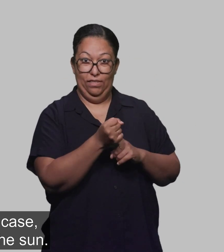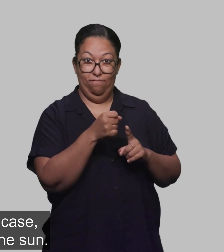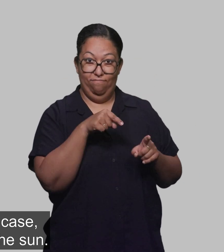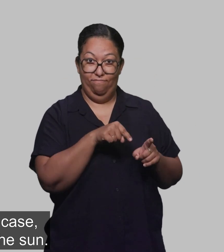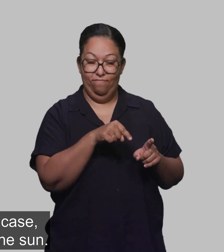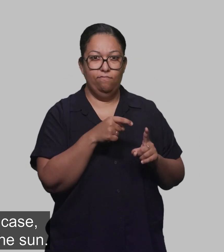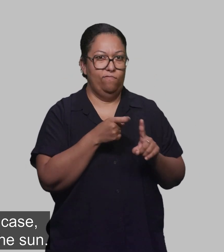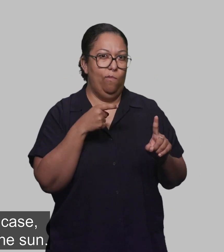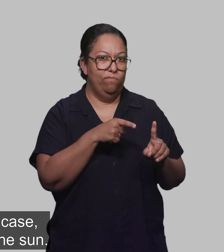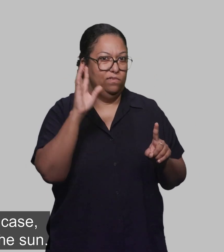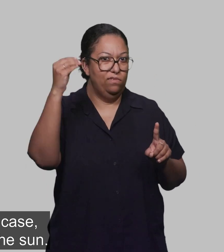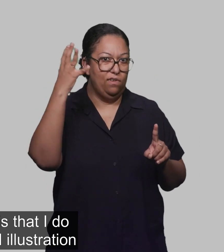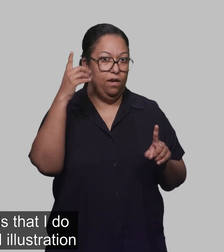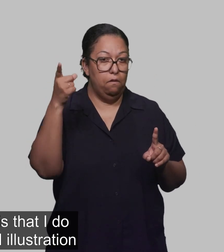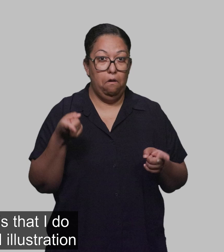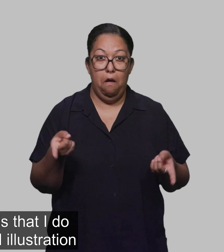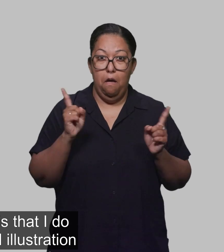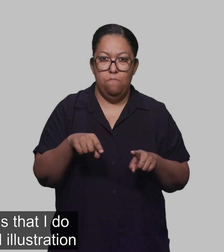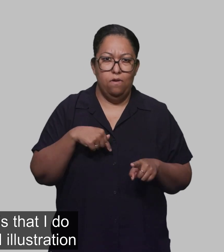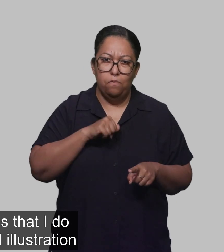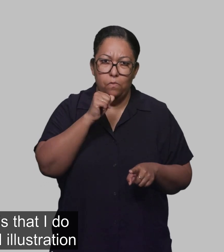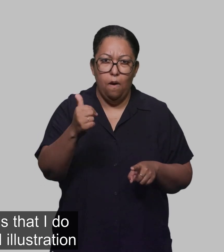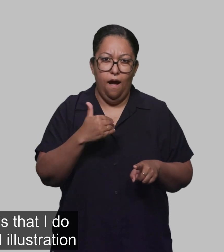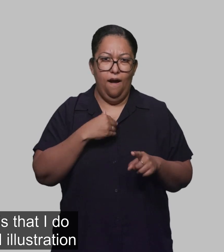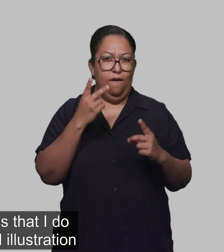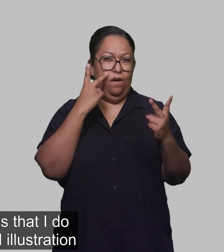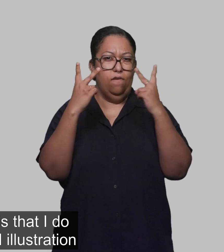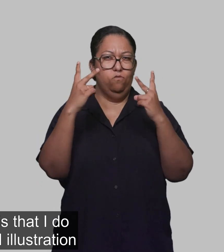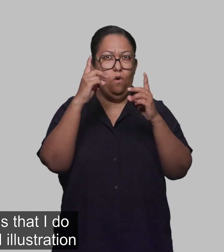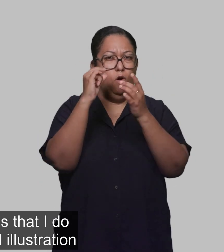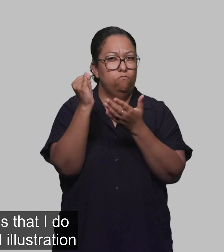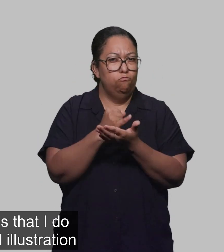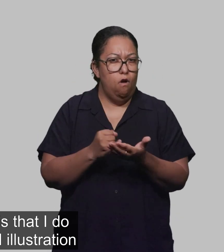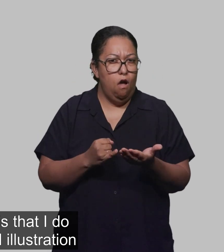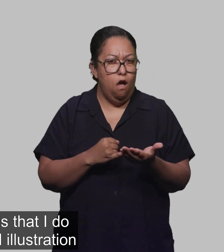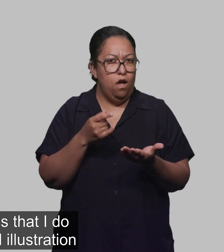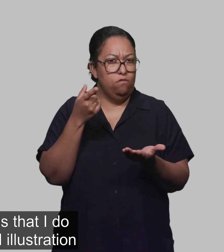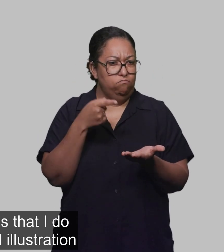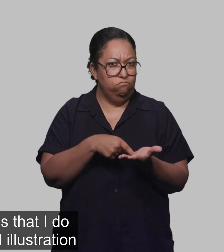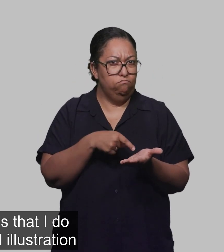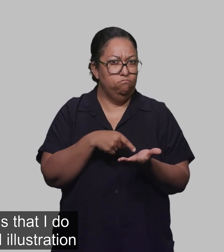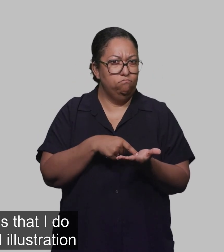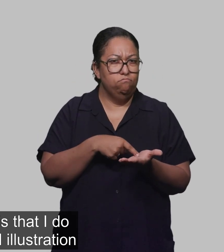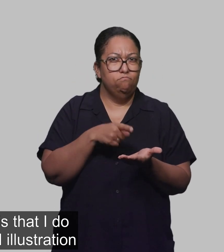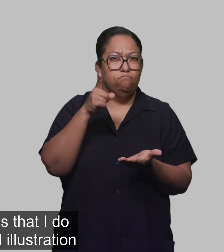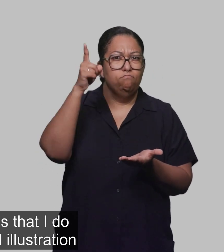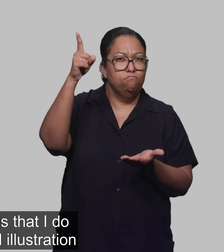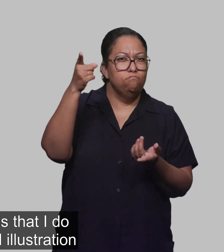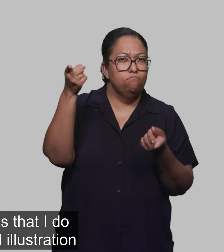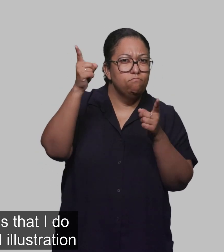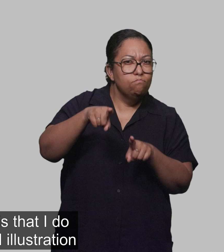case, it was from the sun. What happens is that I do not have a